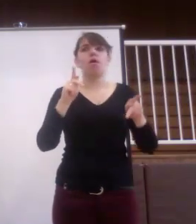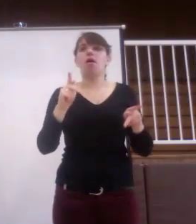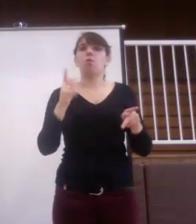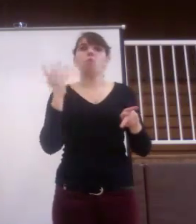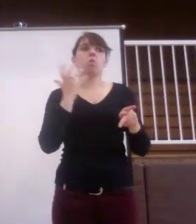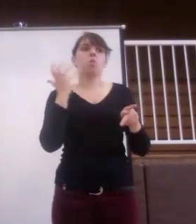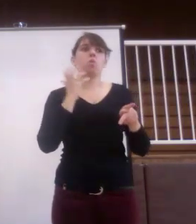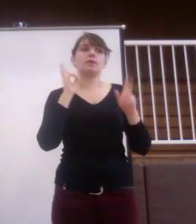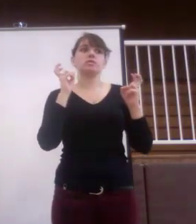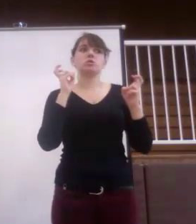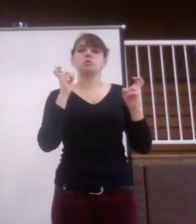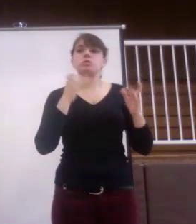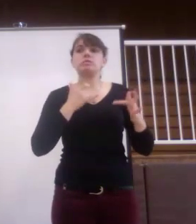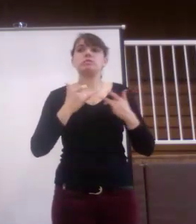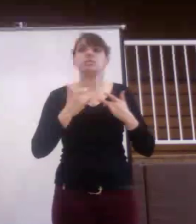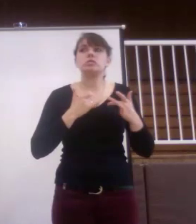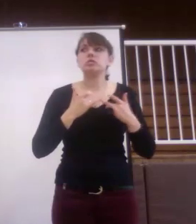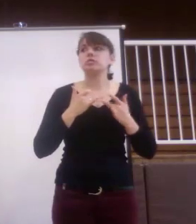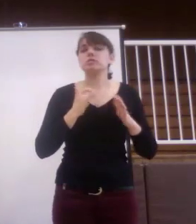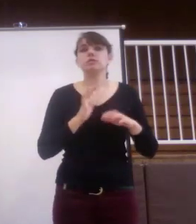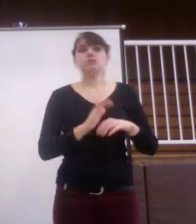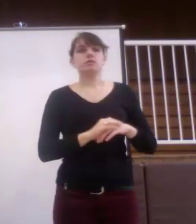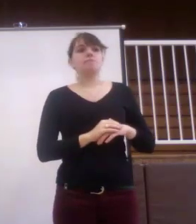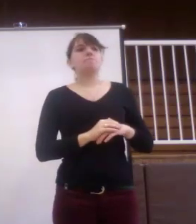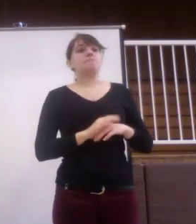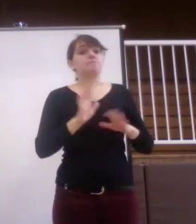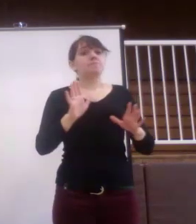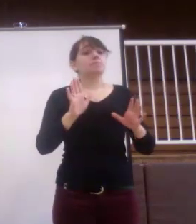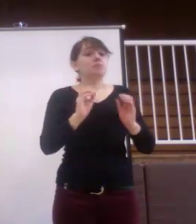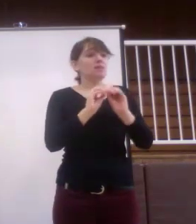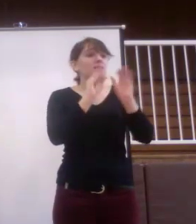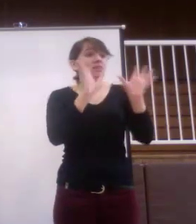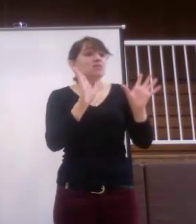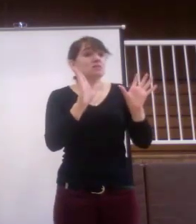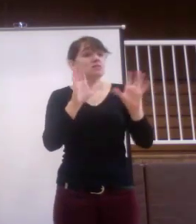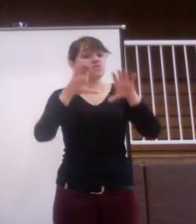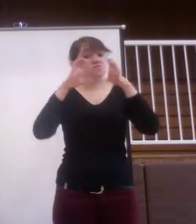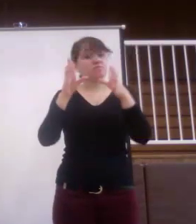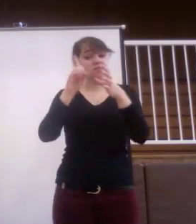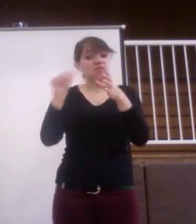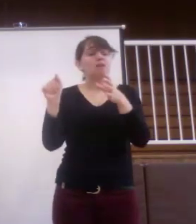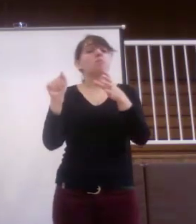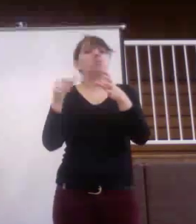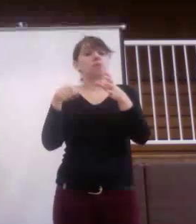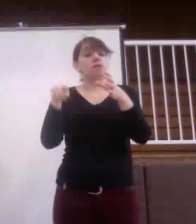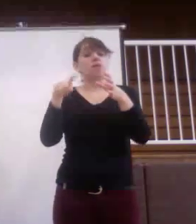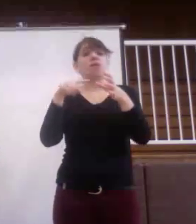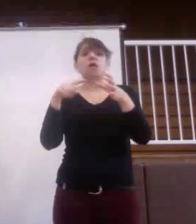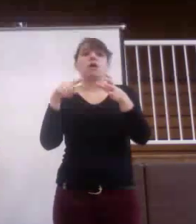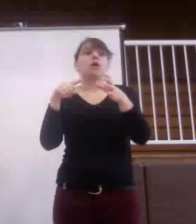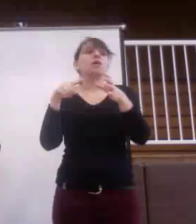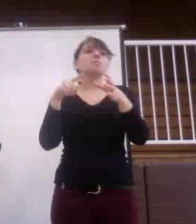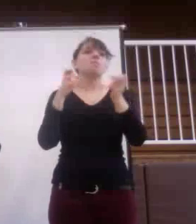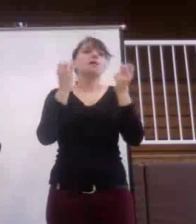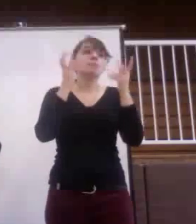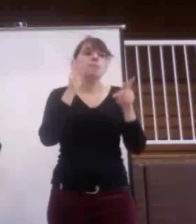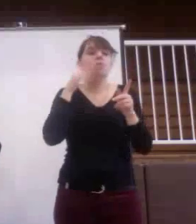because obviously they are the most vulnerable to any kind of coercion that might